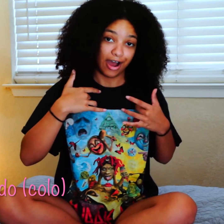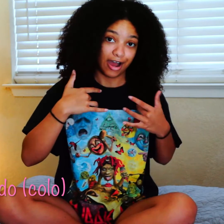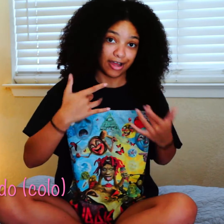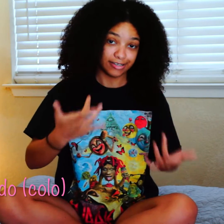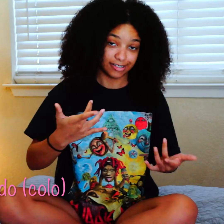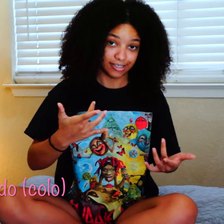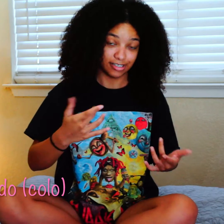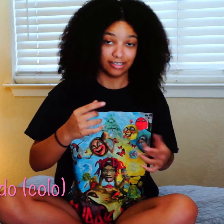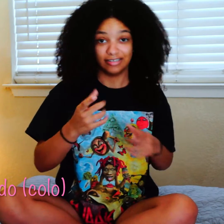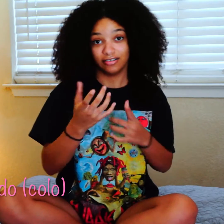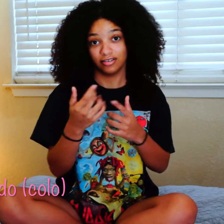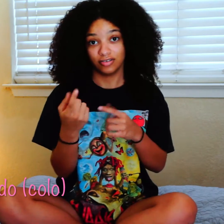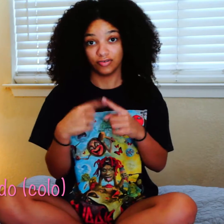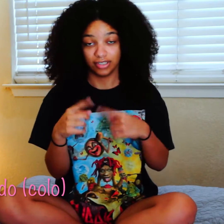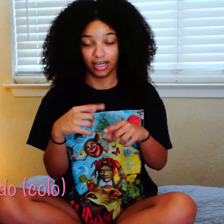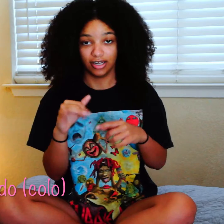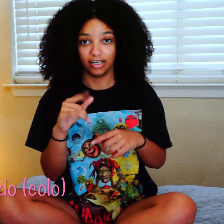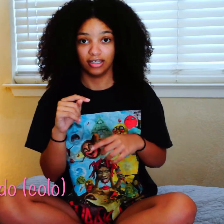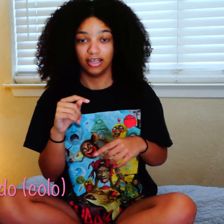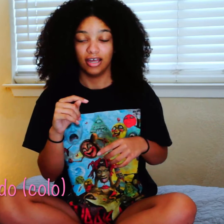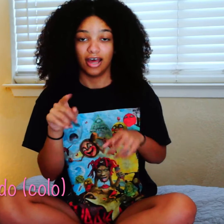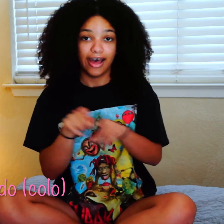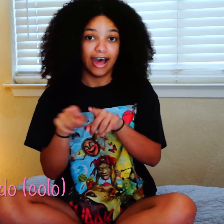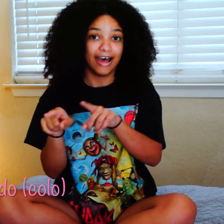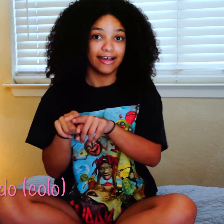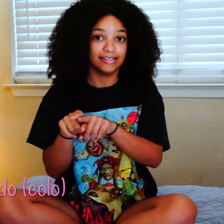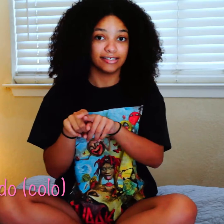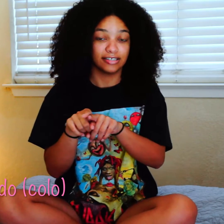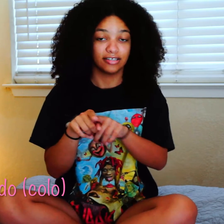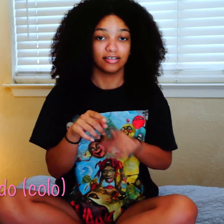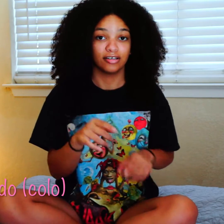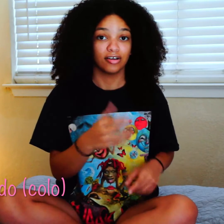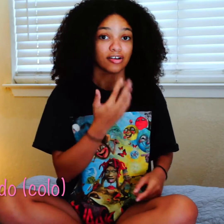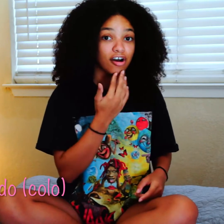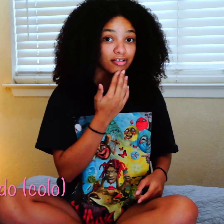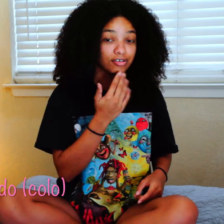I tend to sign it as Colorado